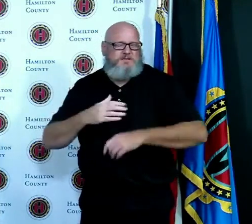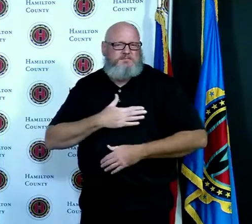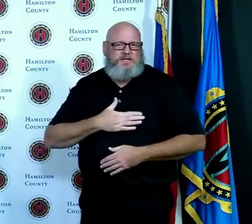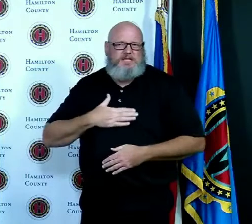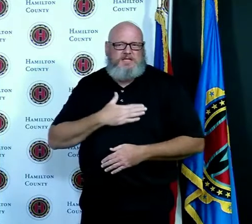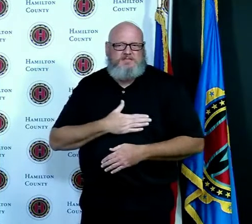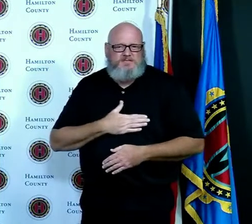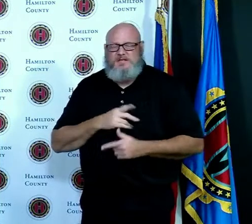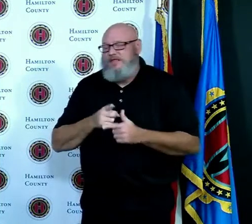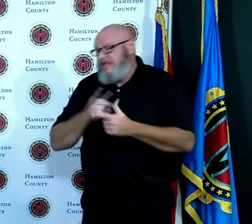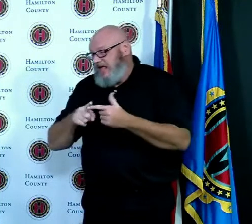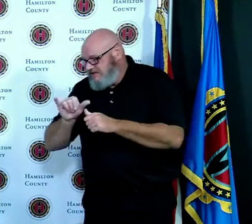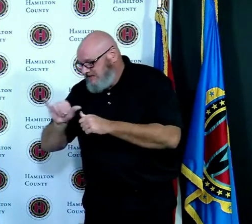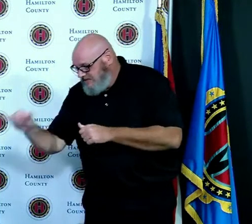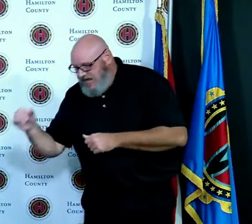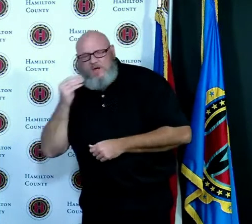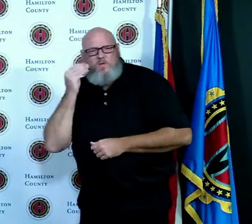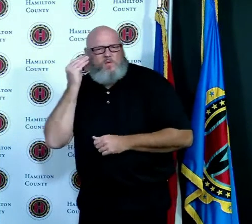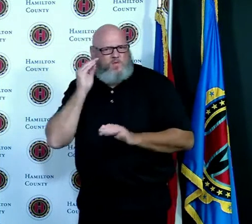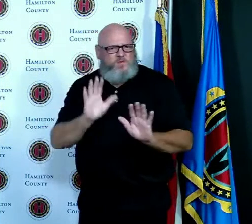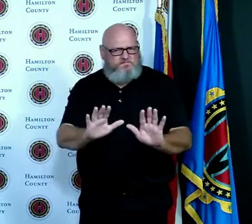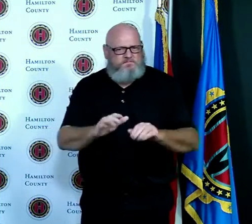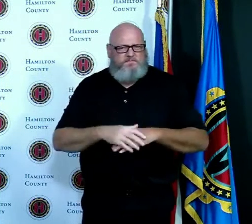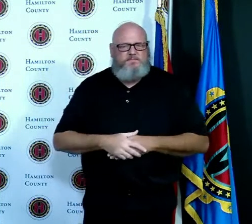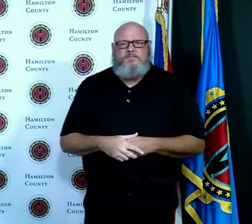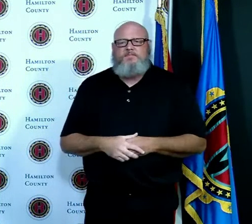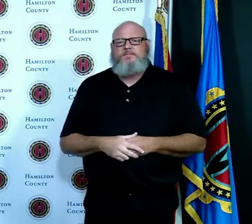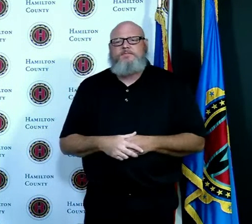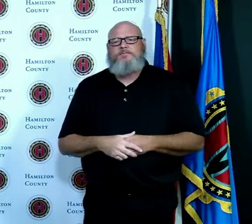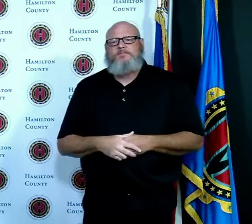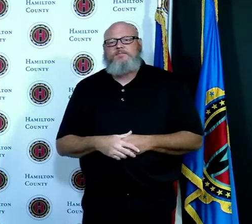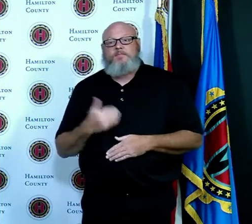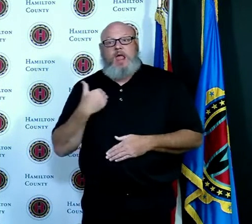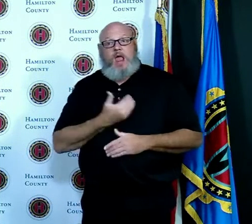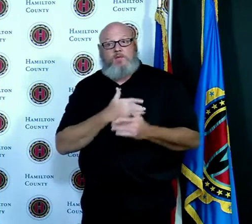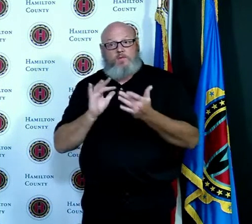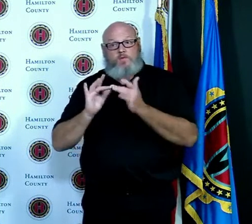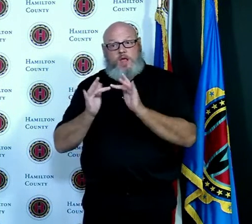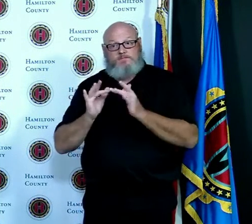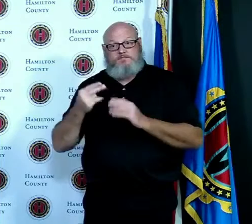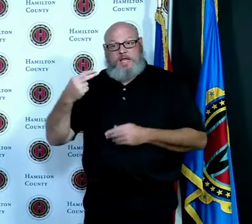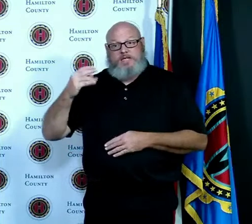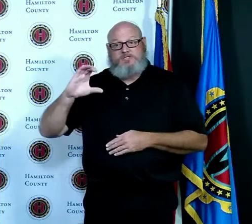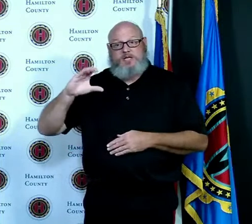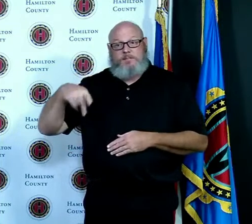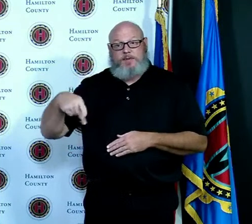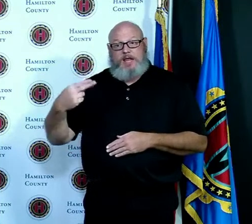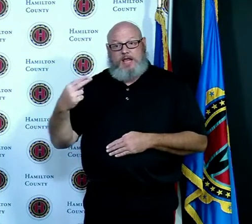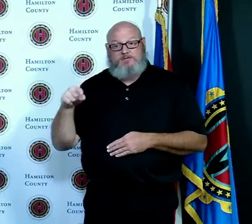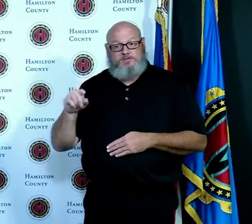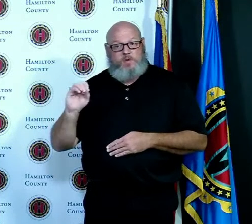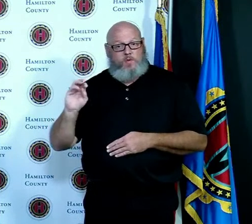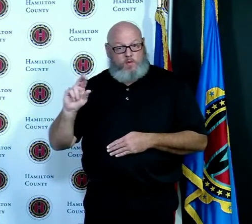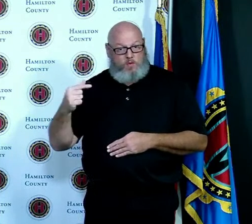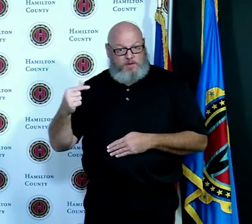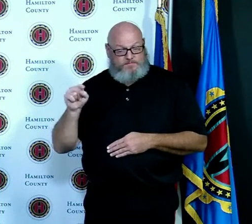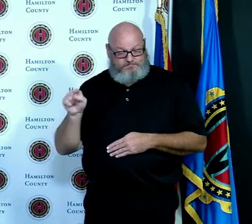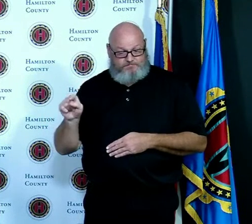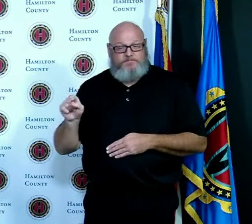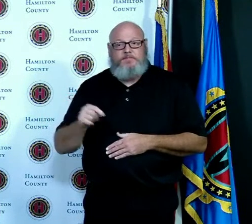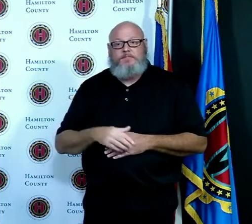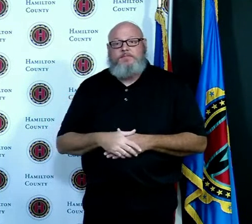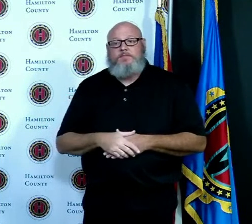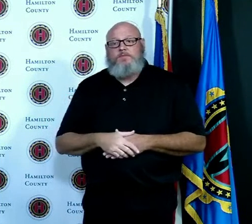so many more sites that are not listed on this slide. To see all of the websites, or all of the test sites, I should say, please visit